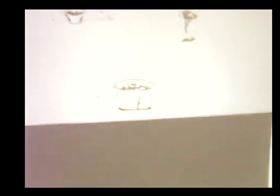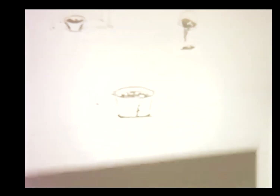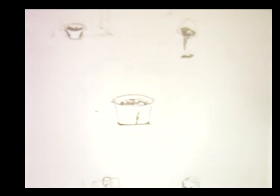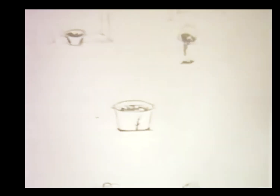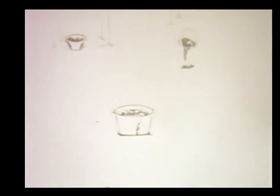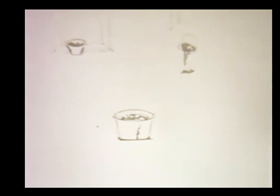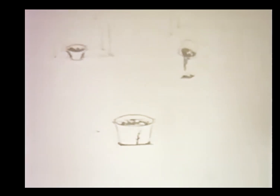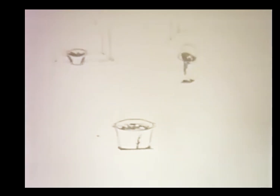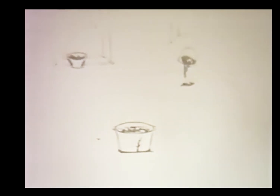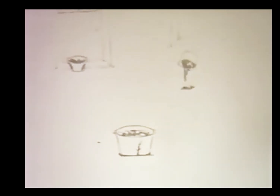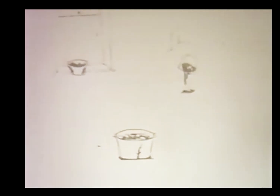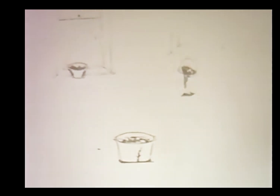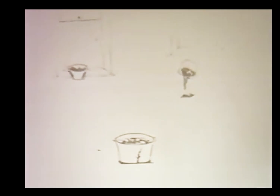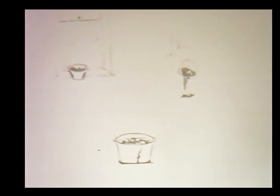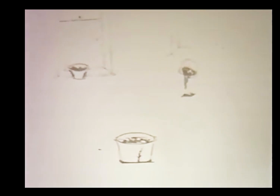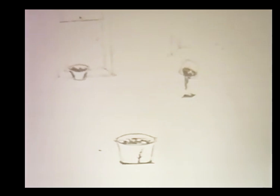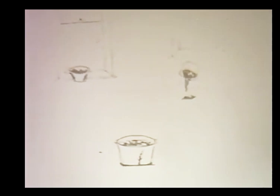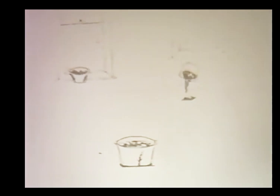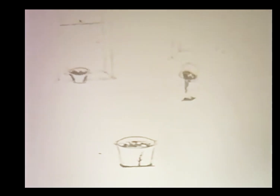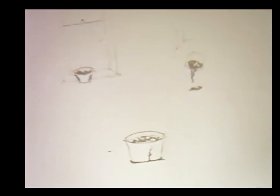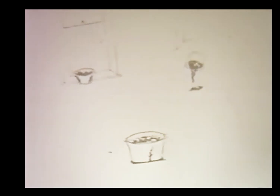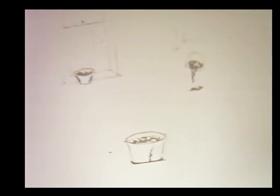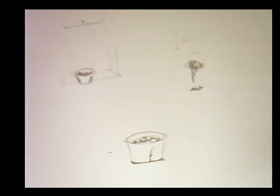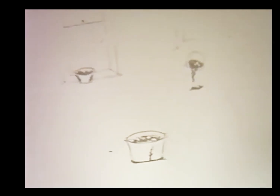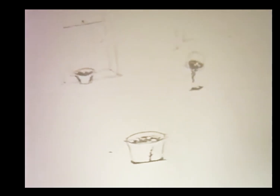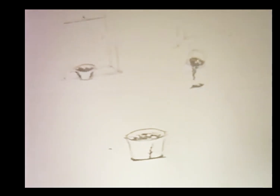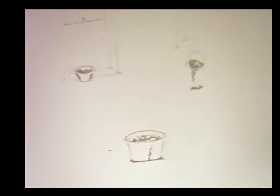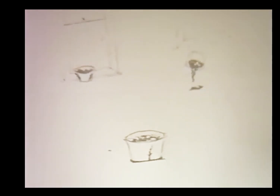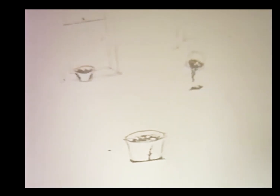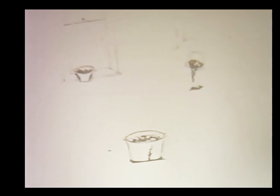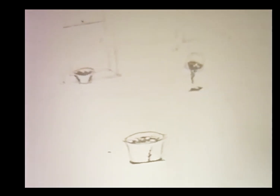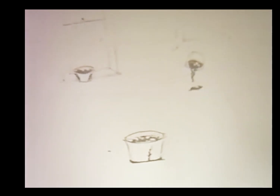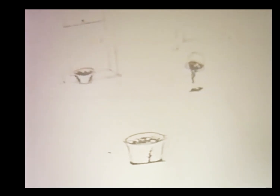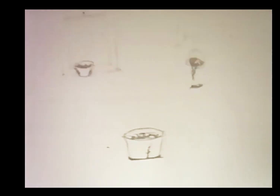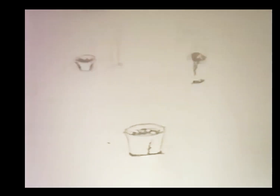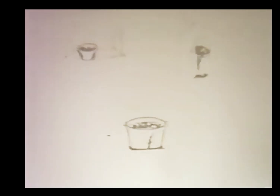I don't think they'll both, they won't both show. Come out.